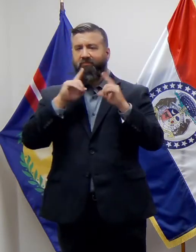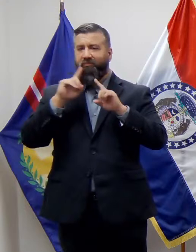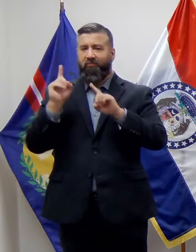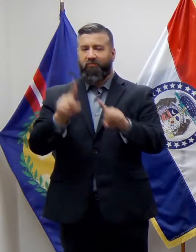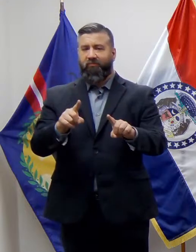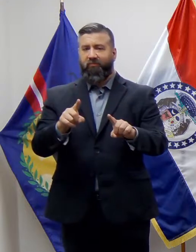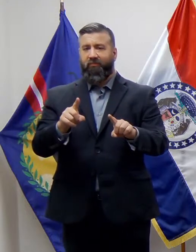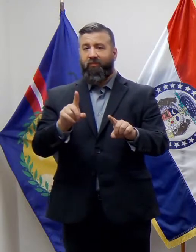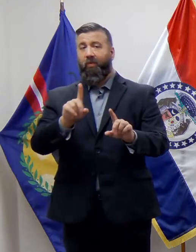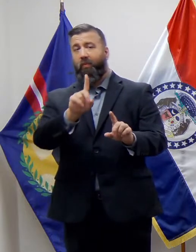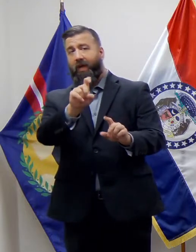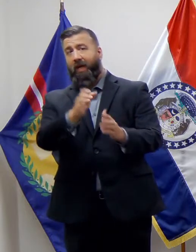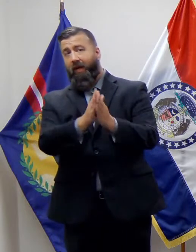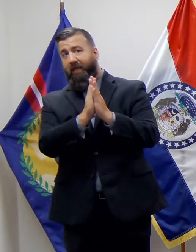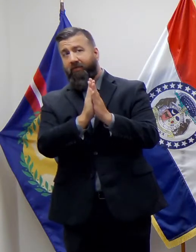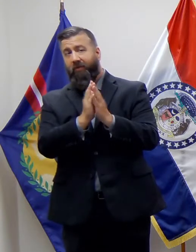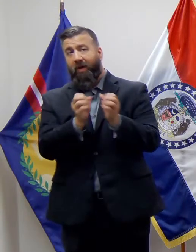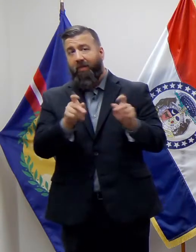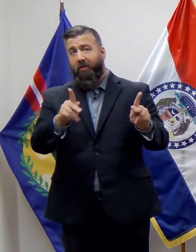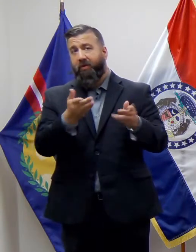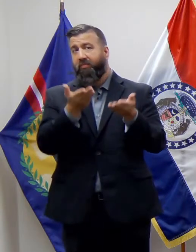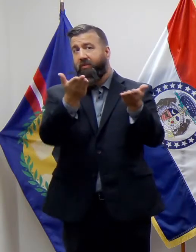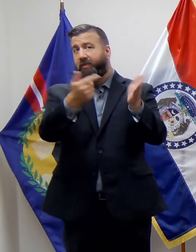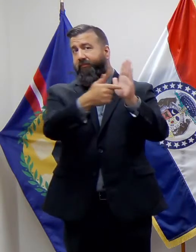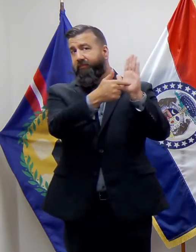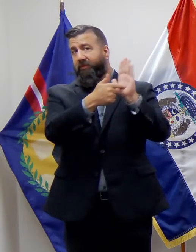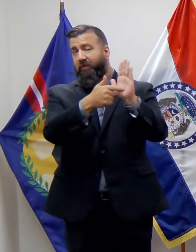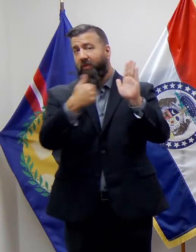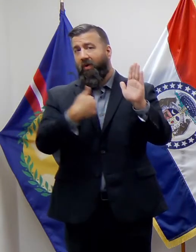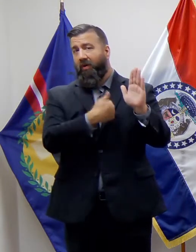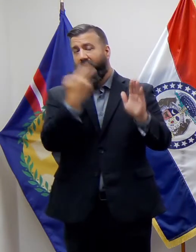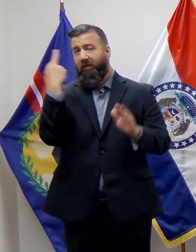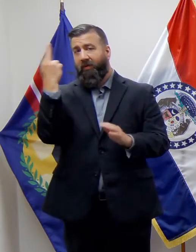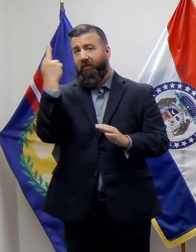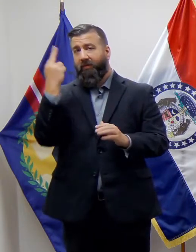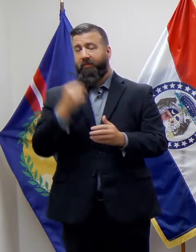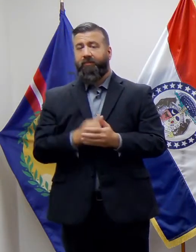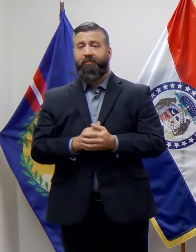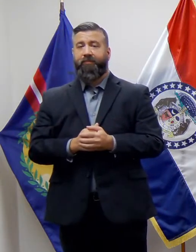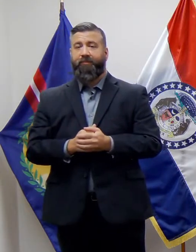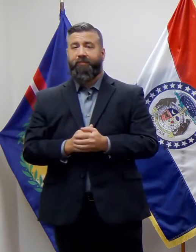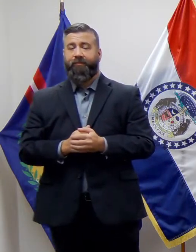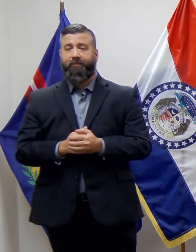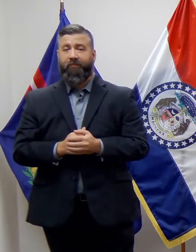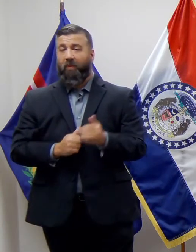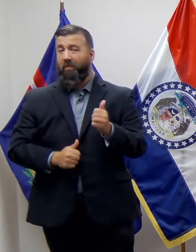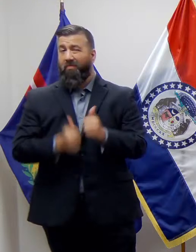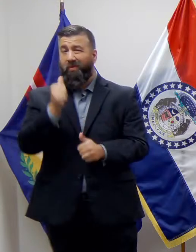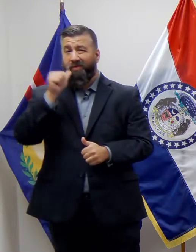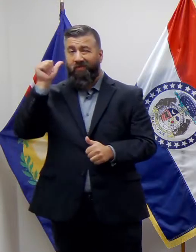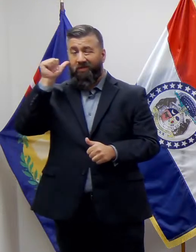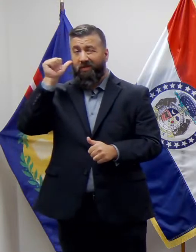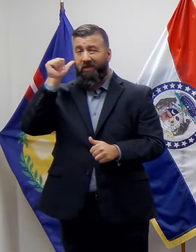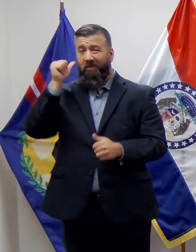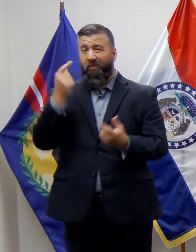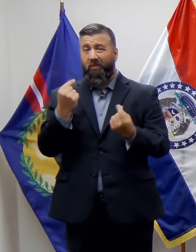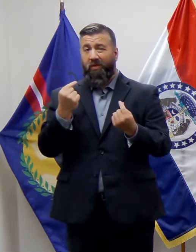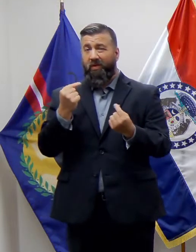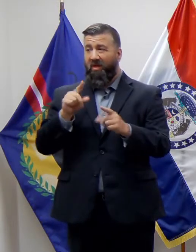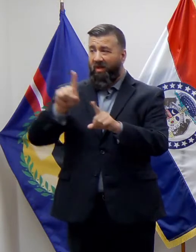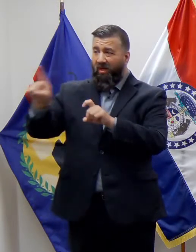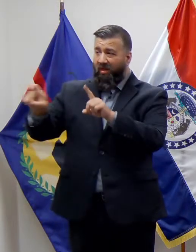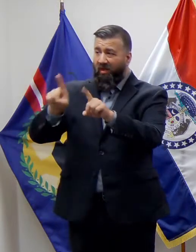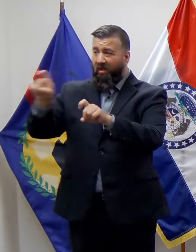opportunity to present. Most of the time yesterday was spent grilling the health director about